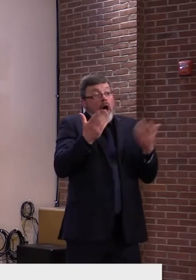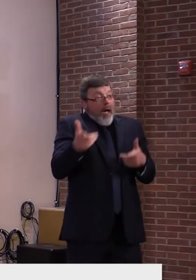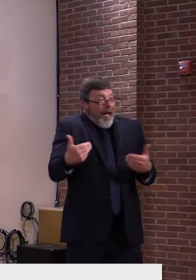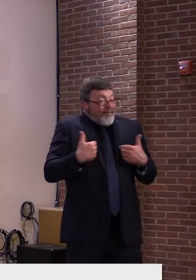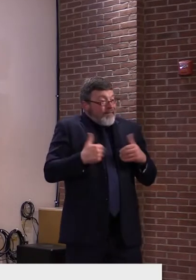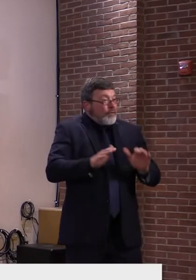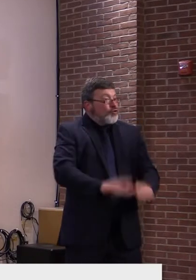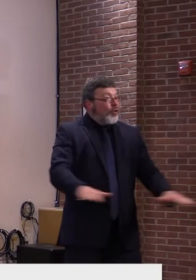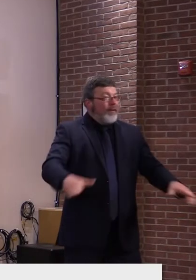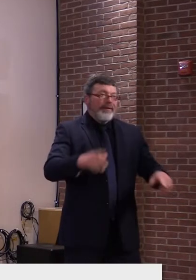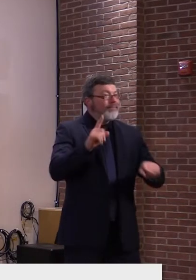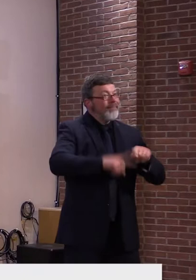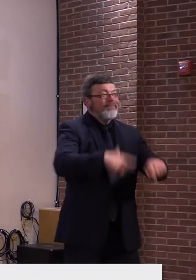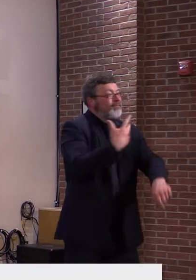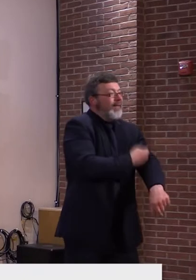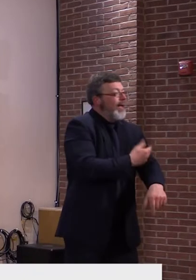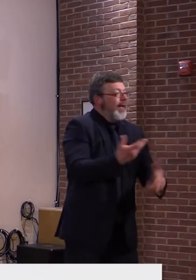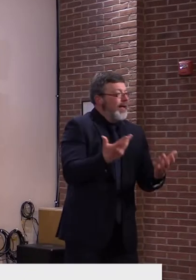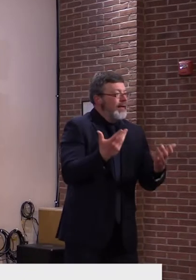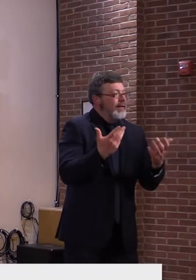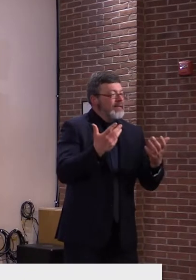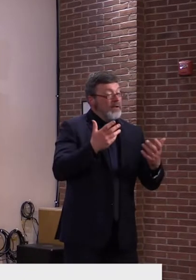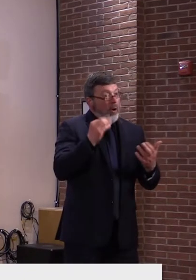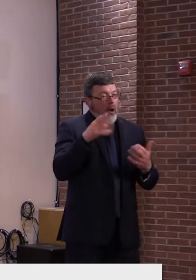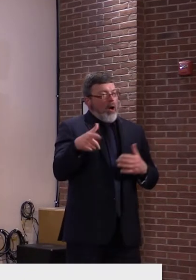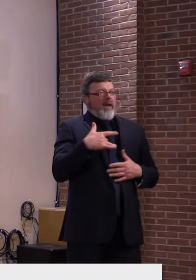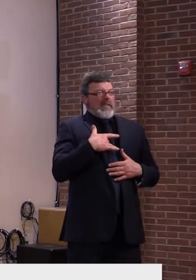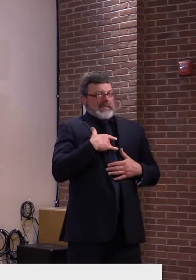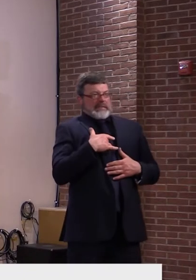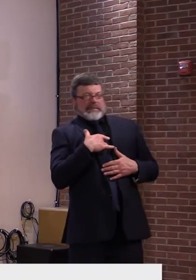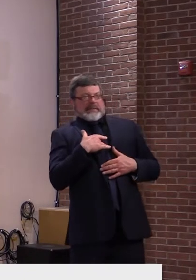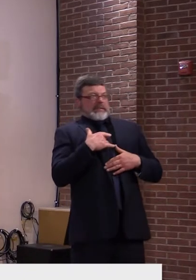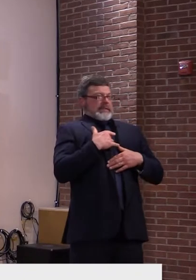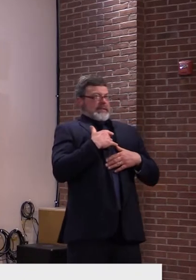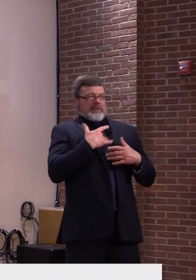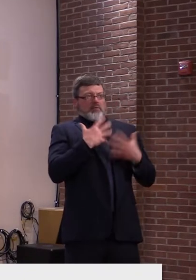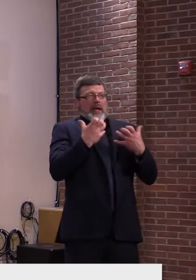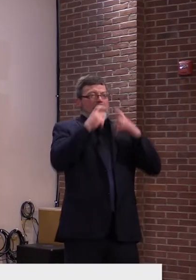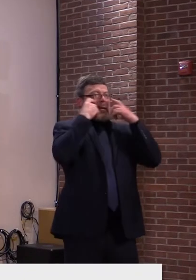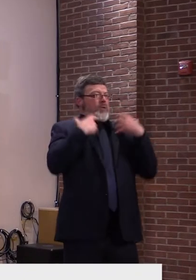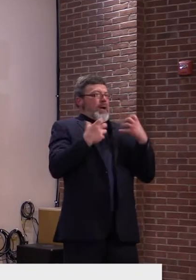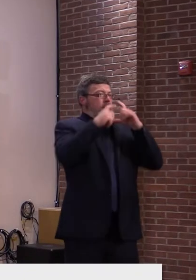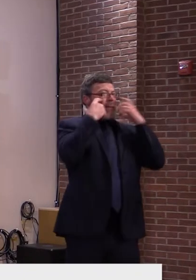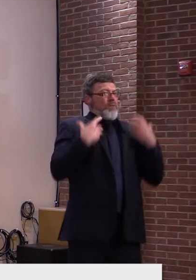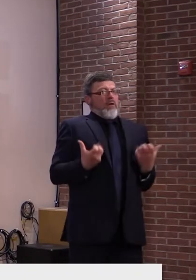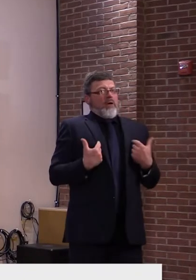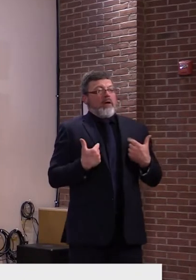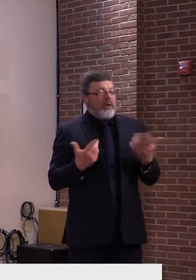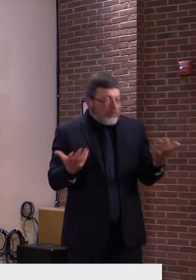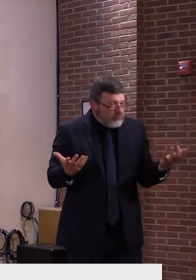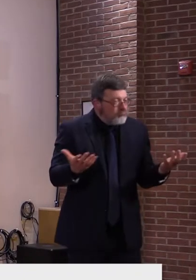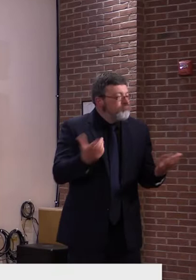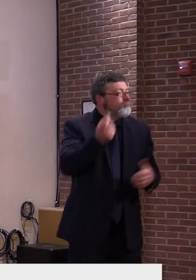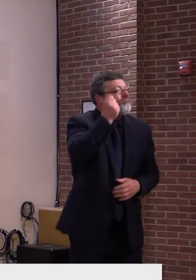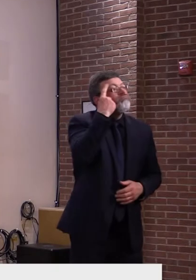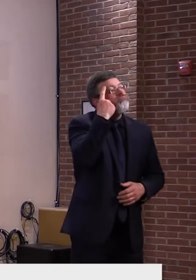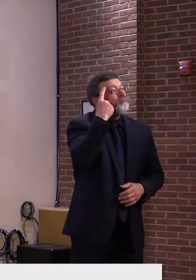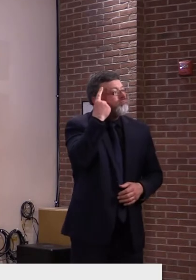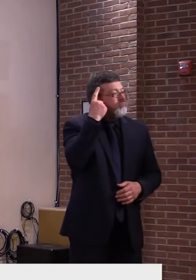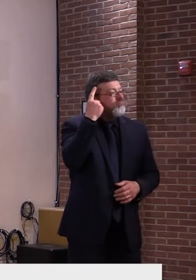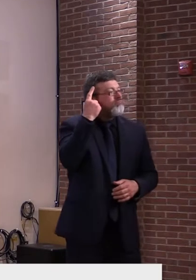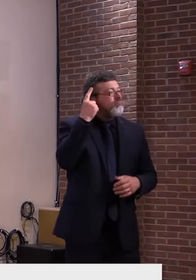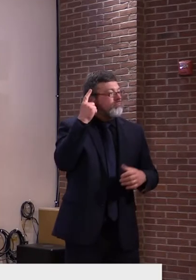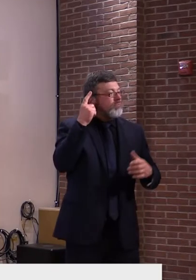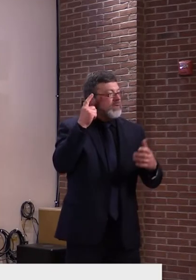a high-quality mask can give you an added level of protection, even when others around you are not masked. We all need